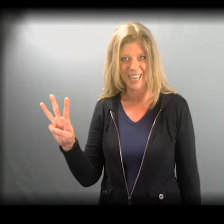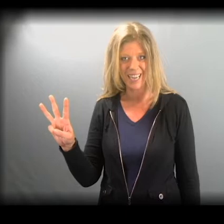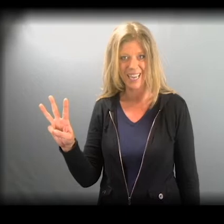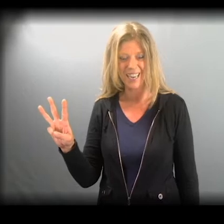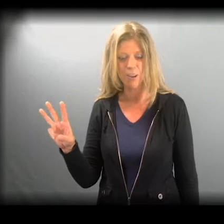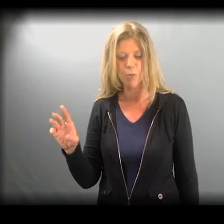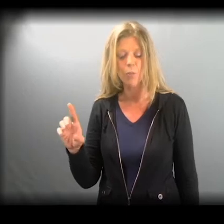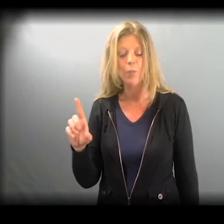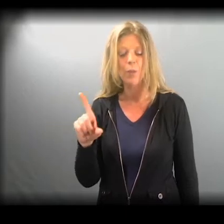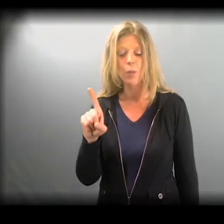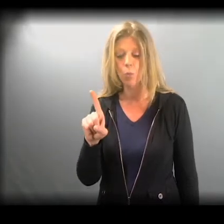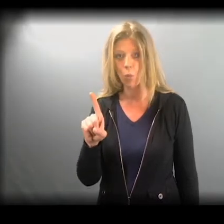103.